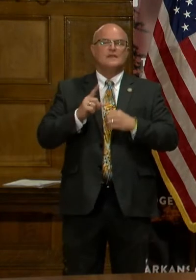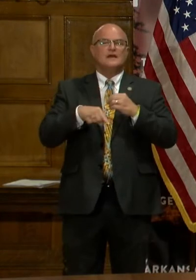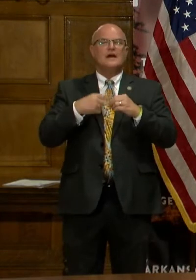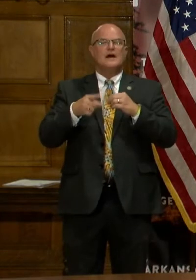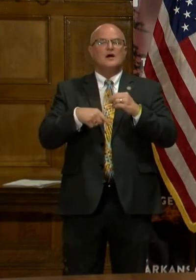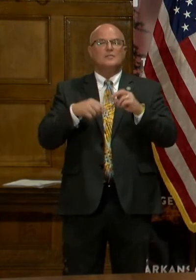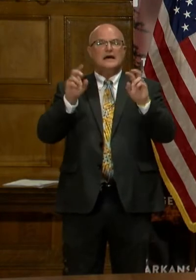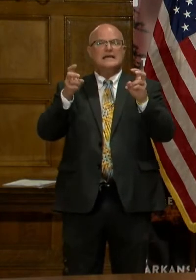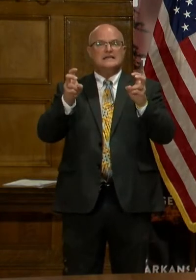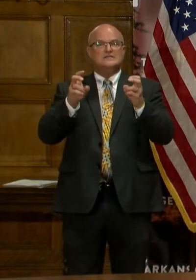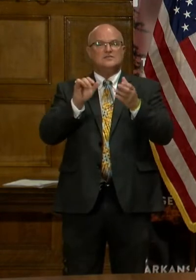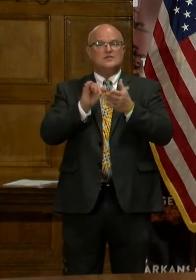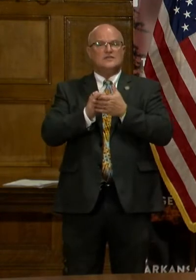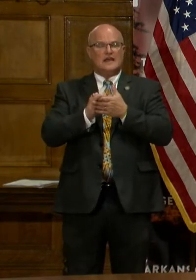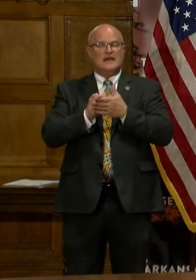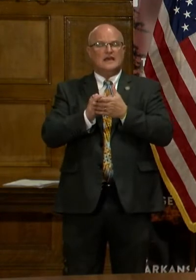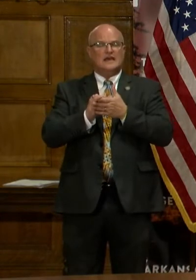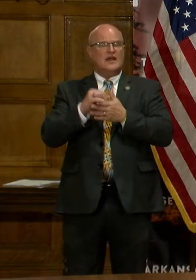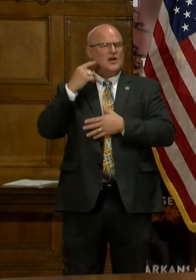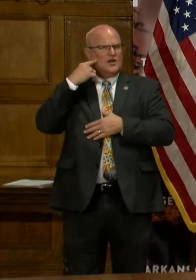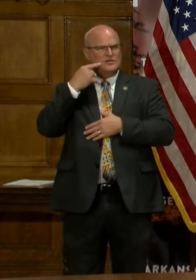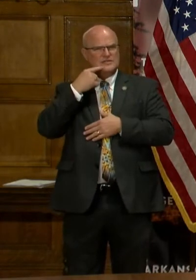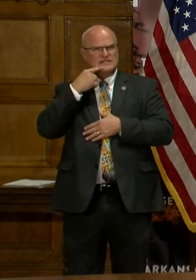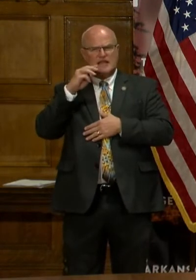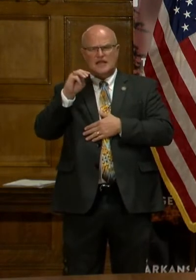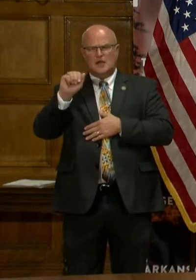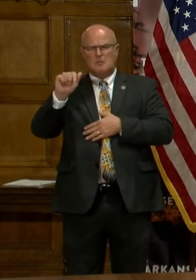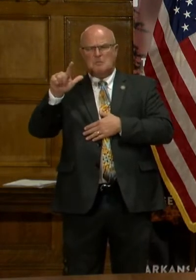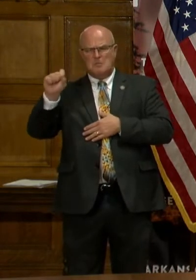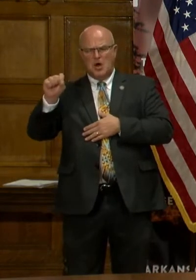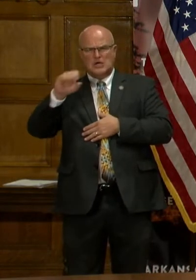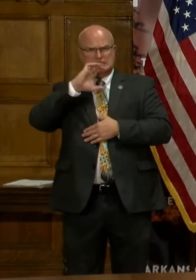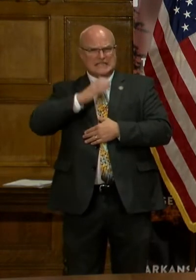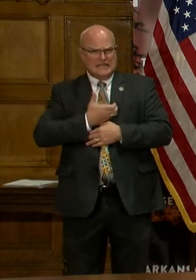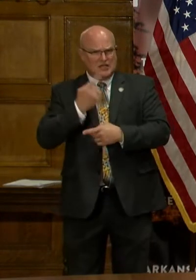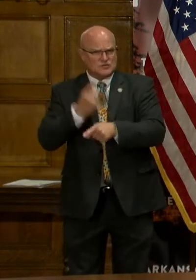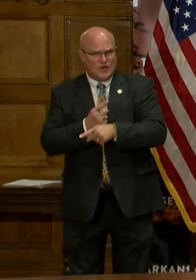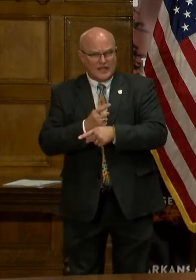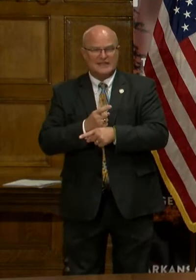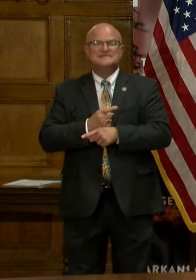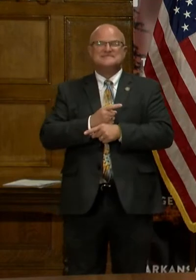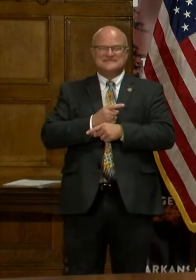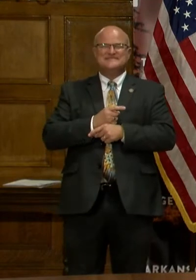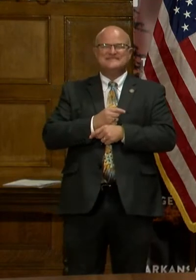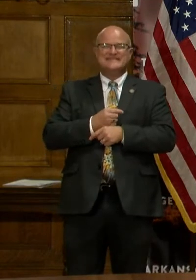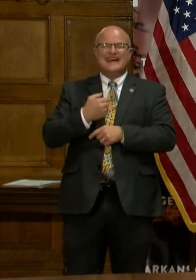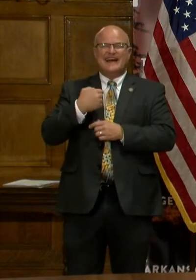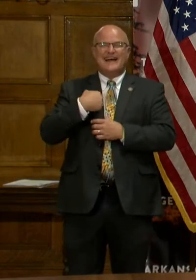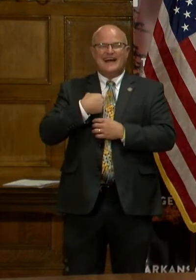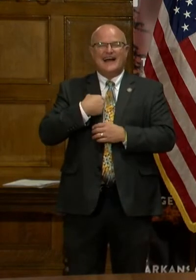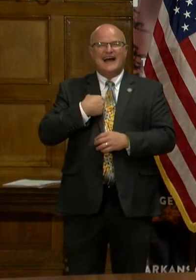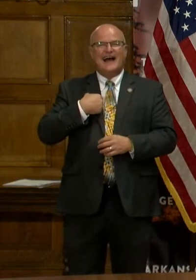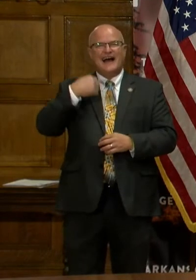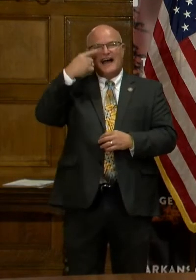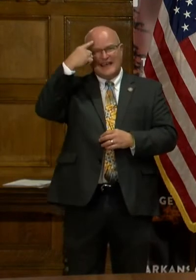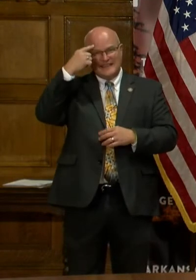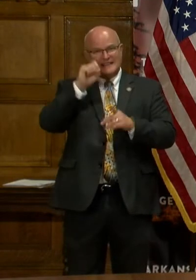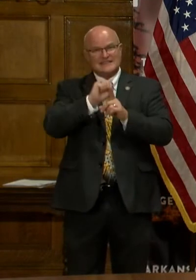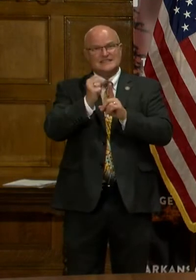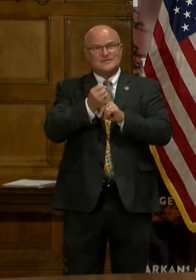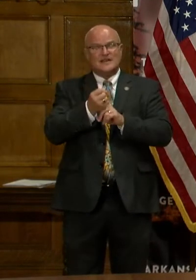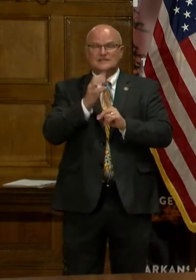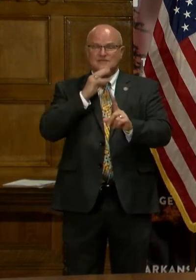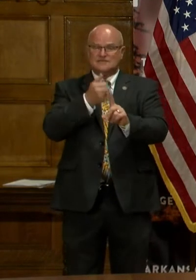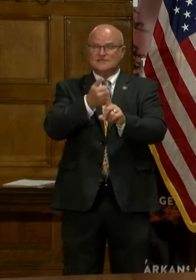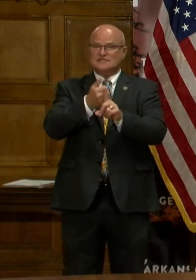Regarding issues, and I think I heard you say mall Santas, is that correct? Yes. Yeah, so I think the situation speaks